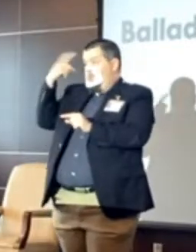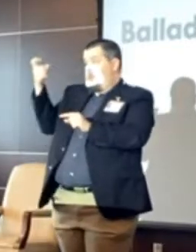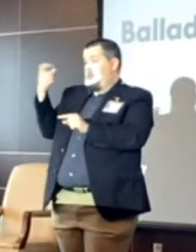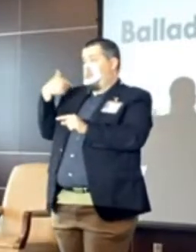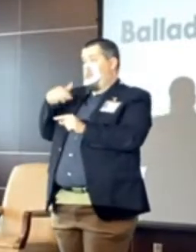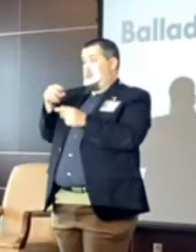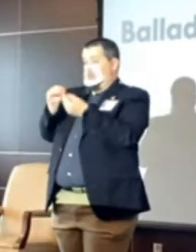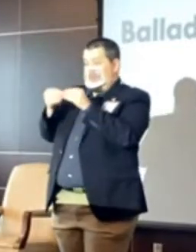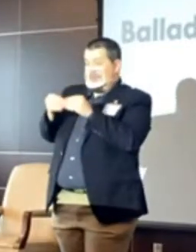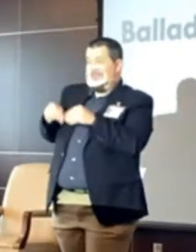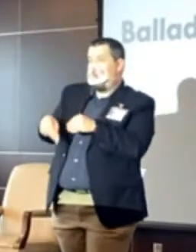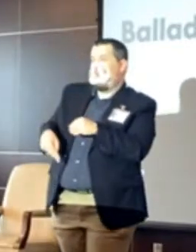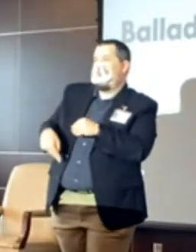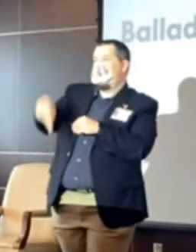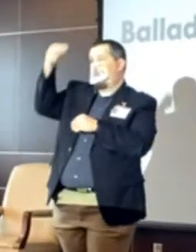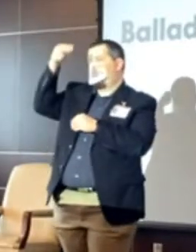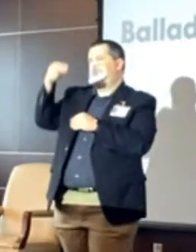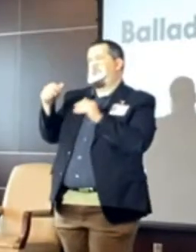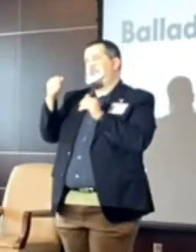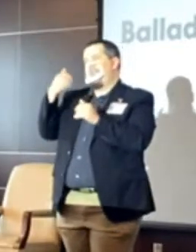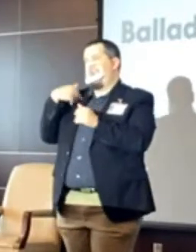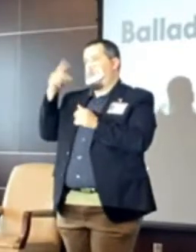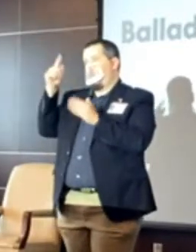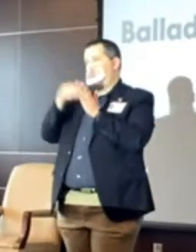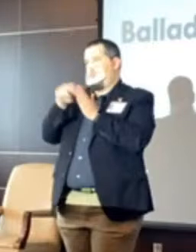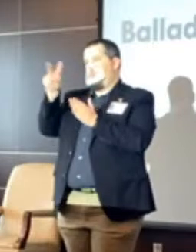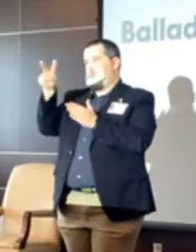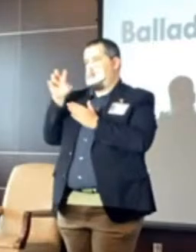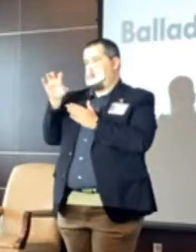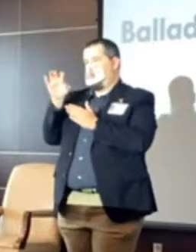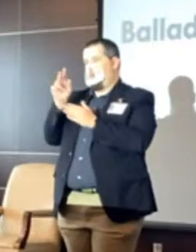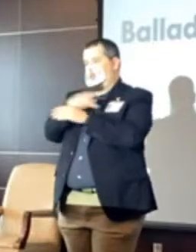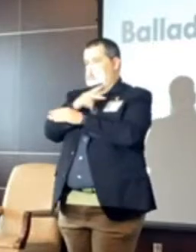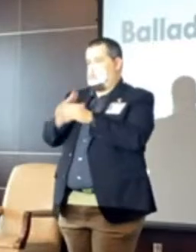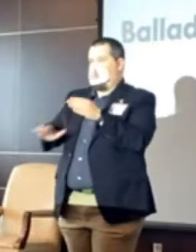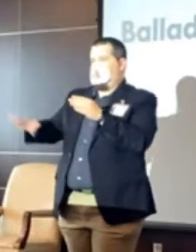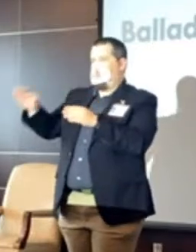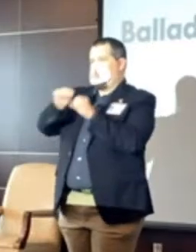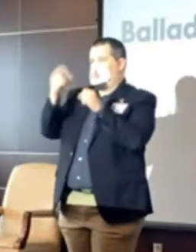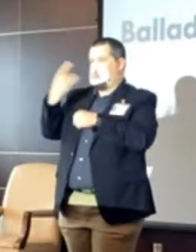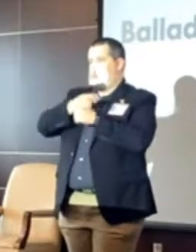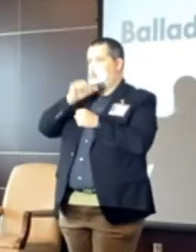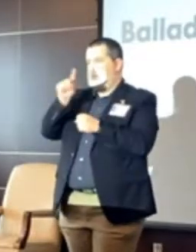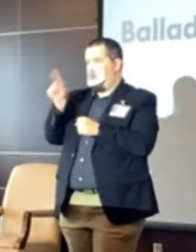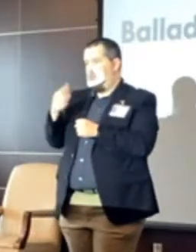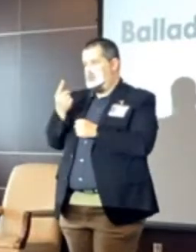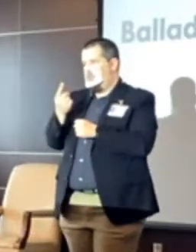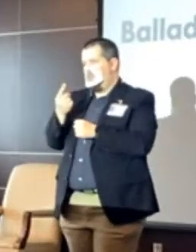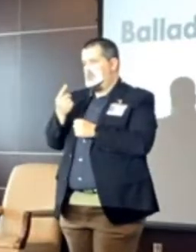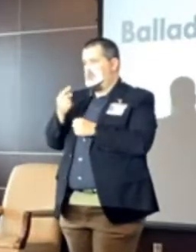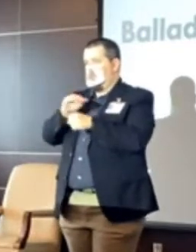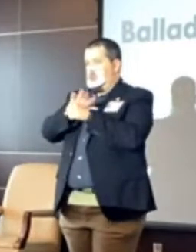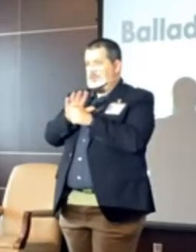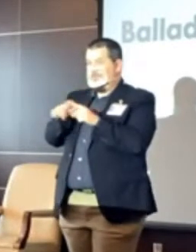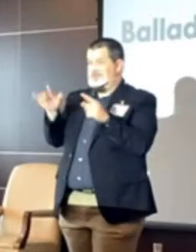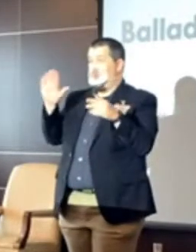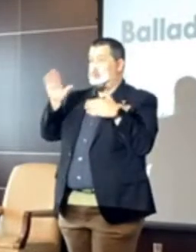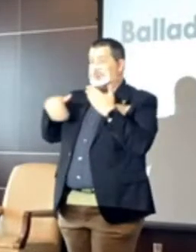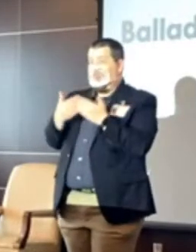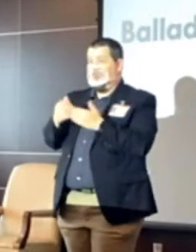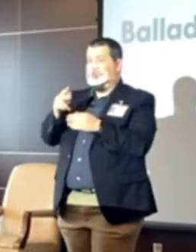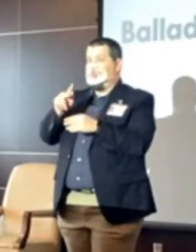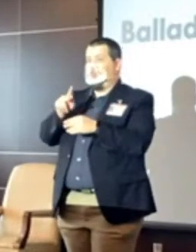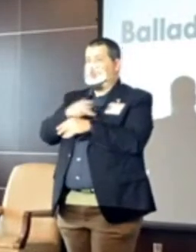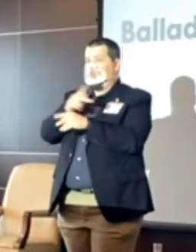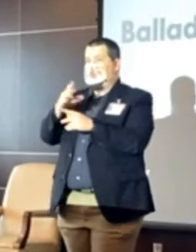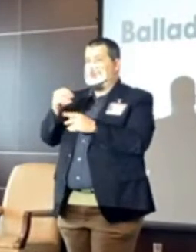our census is as high as it's ever been. We have over 1,200 patients across the entire system today, not just COVID patients, but obviously